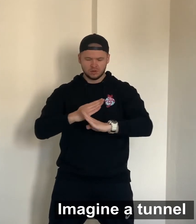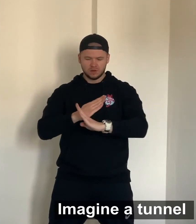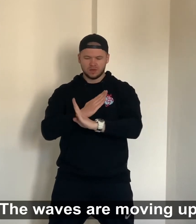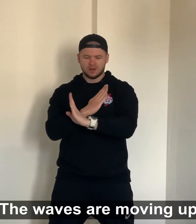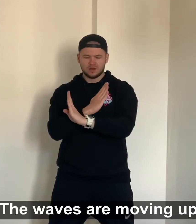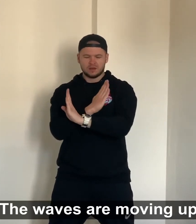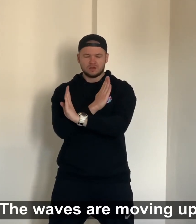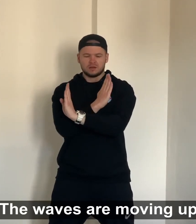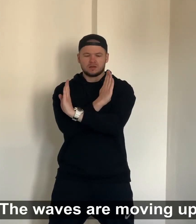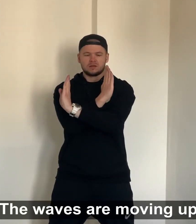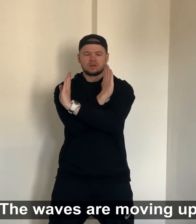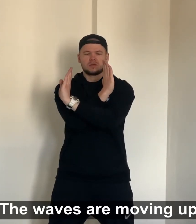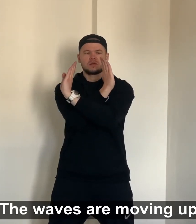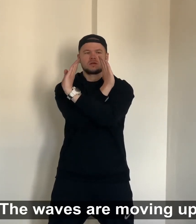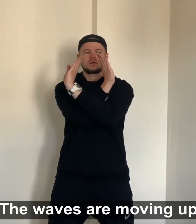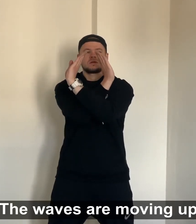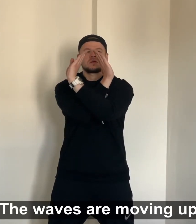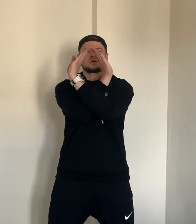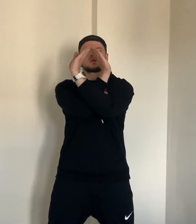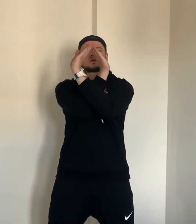The waves are moving upwards.